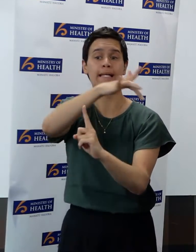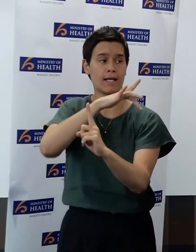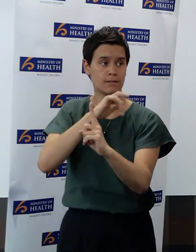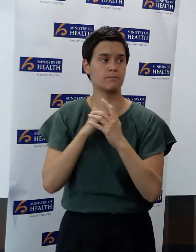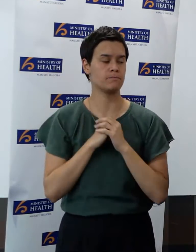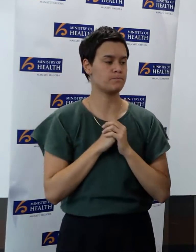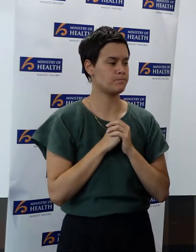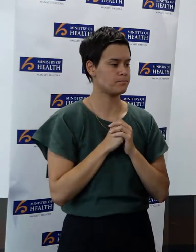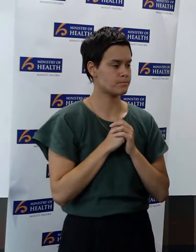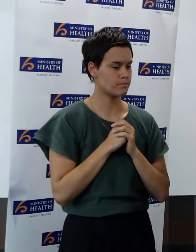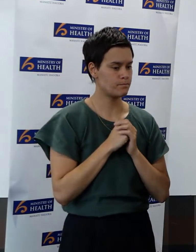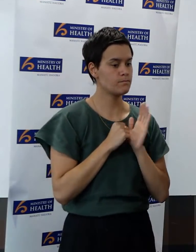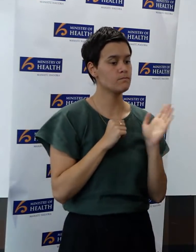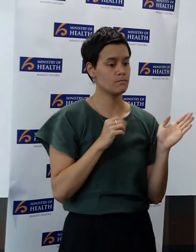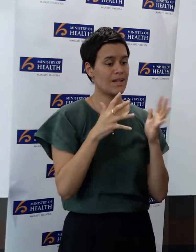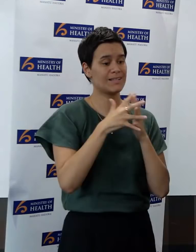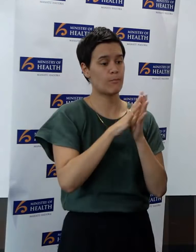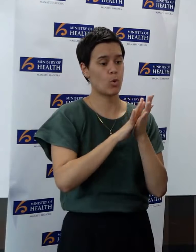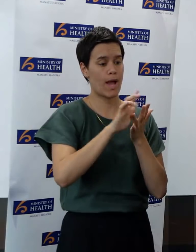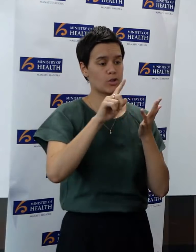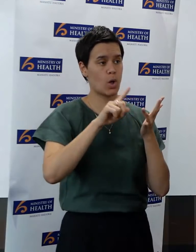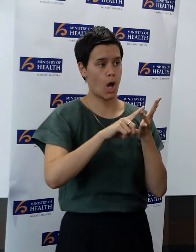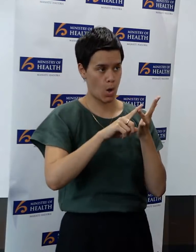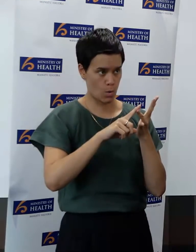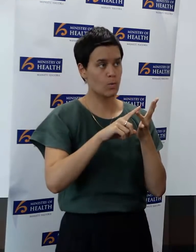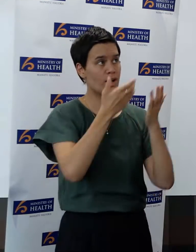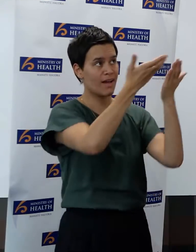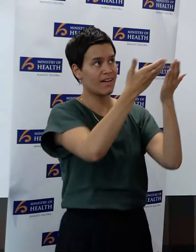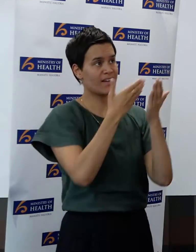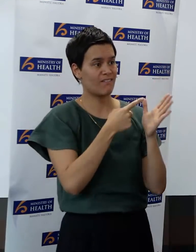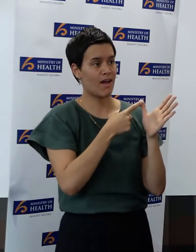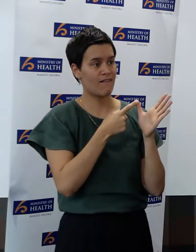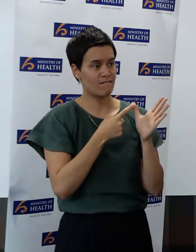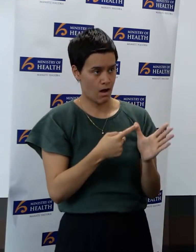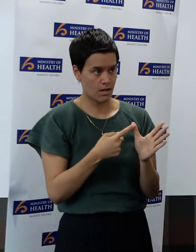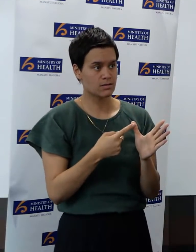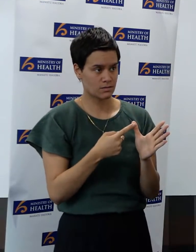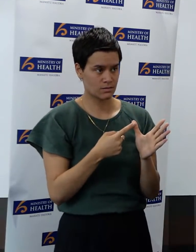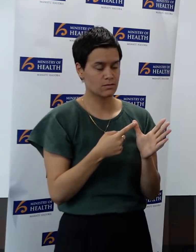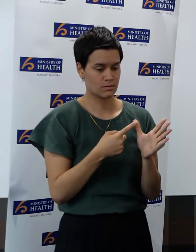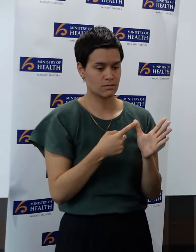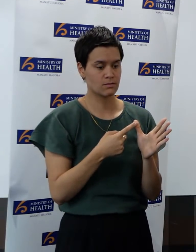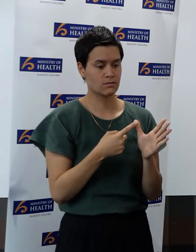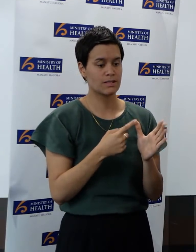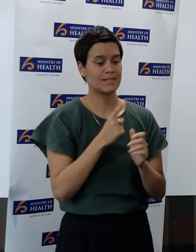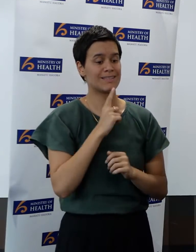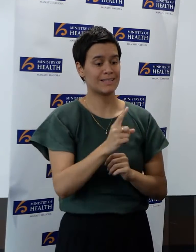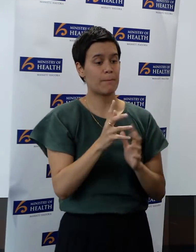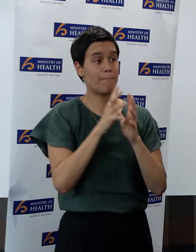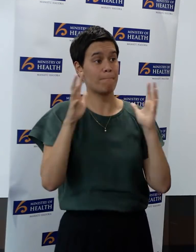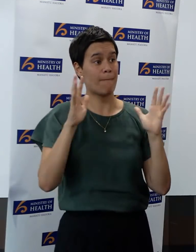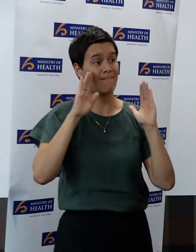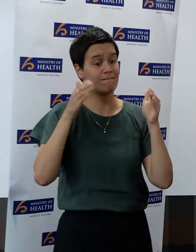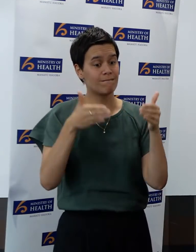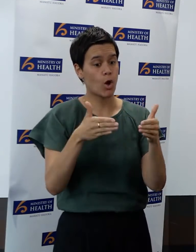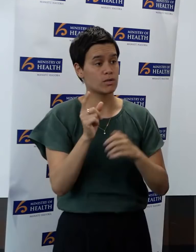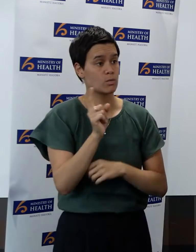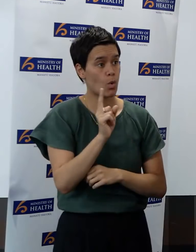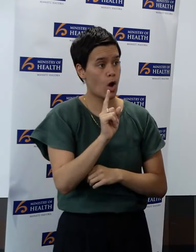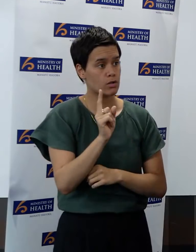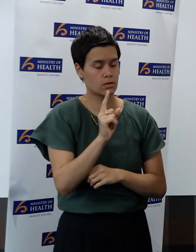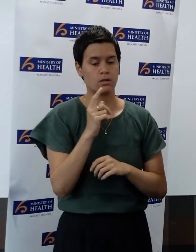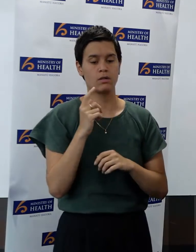was confirmed by the WHO advice for countries outside China. The main focus is being able to